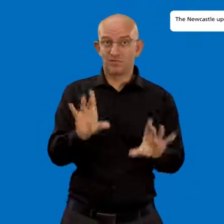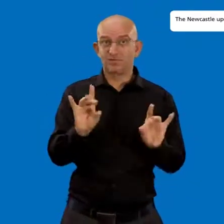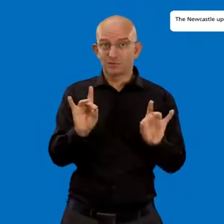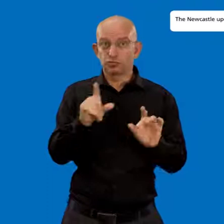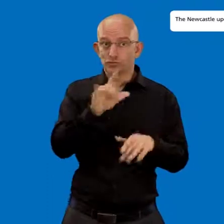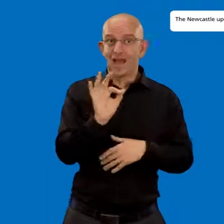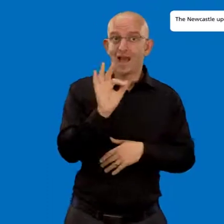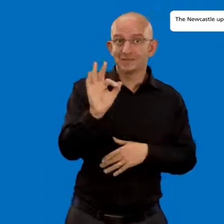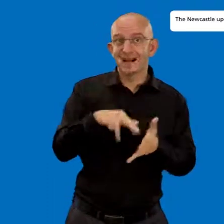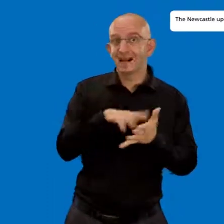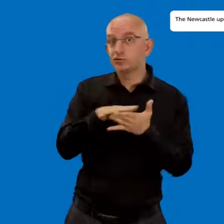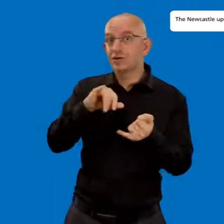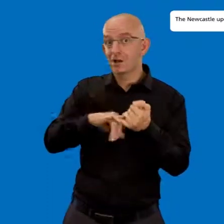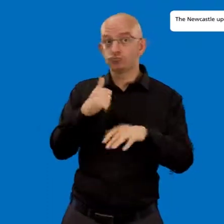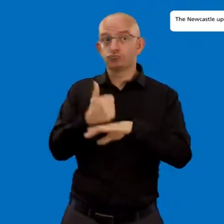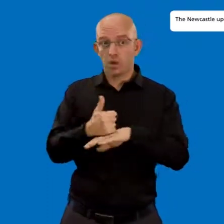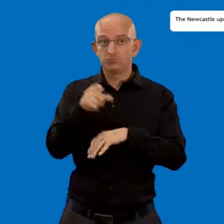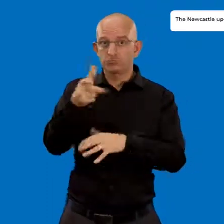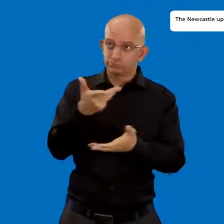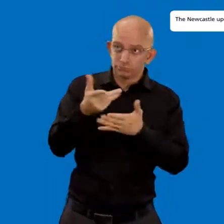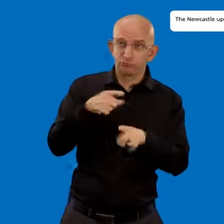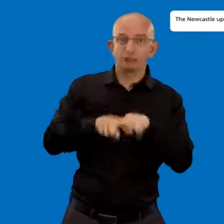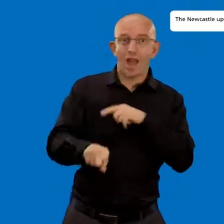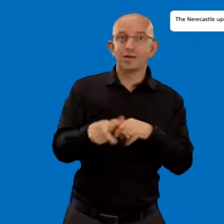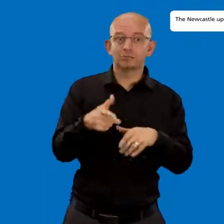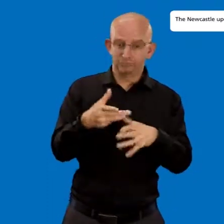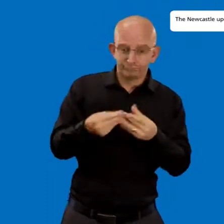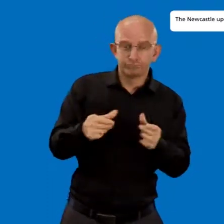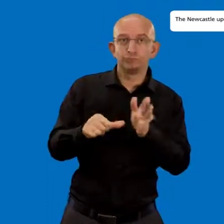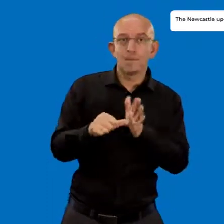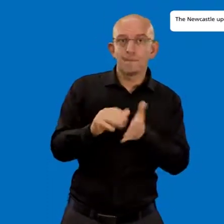involved to resolve the problem for you and this has not been possible.